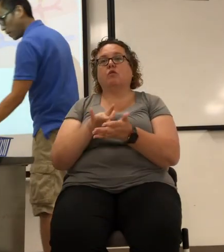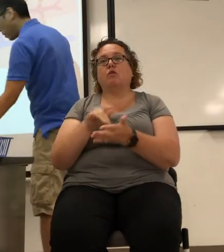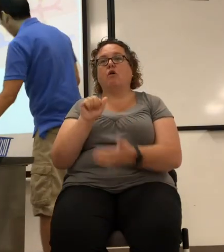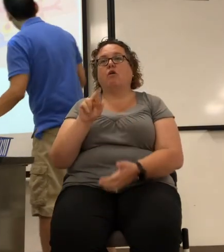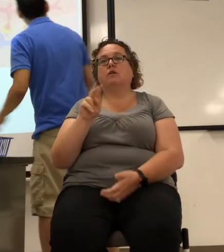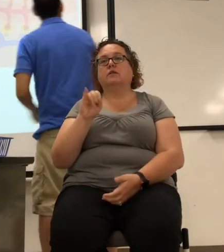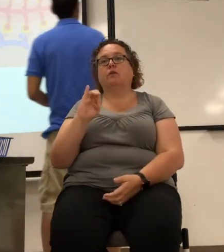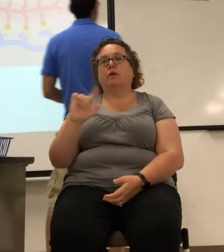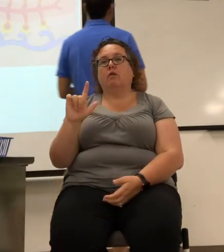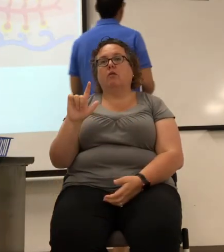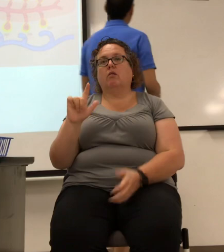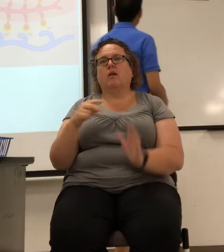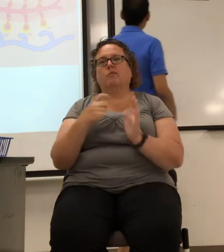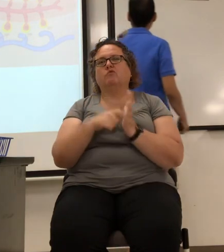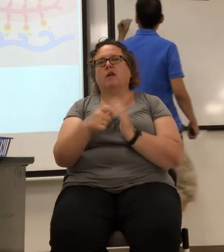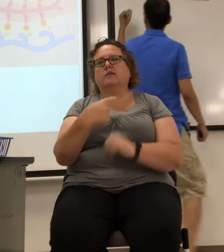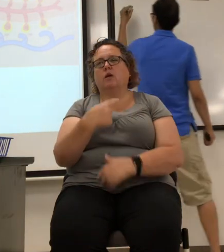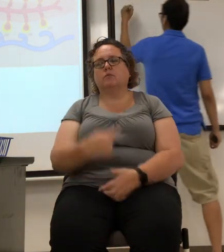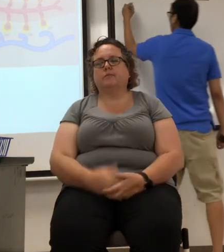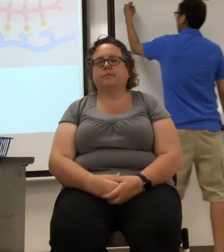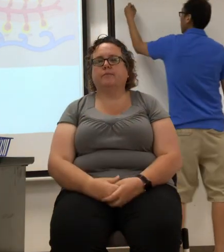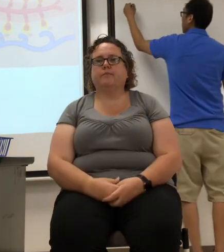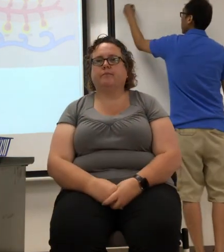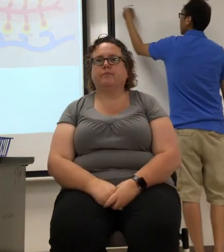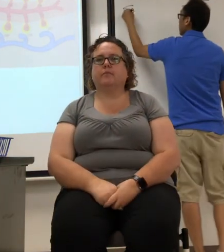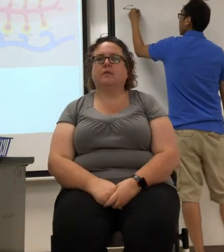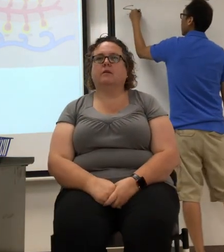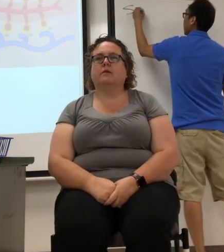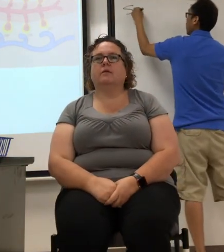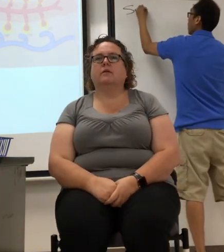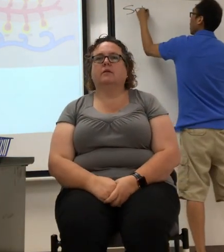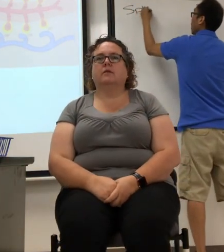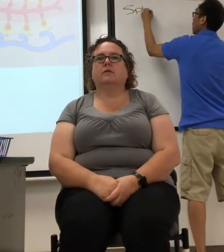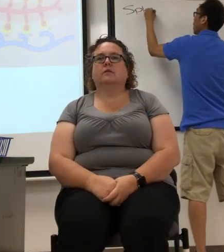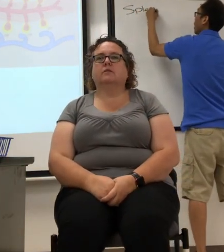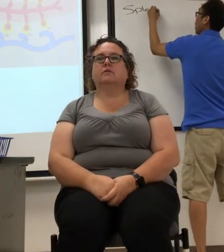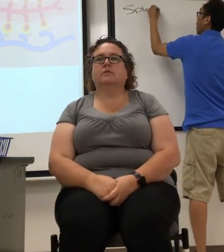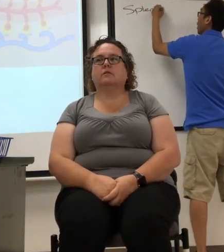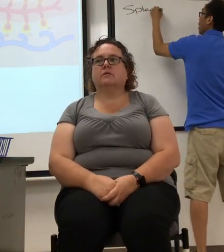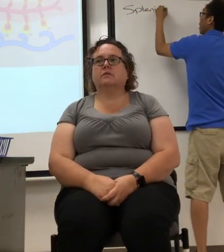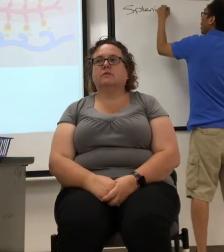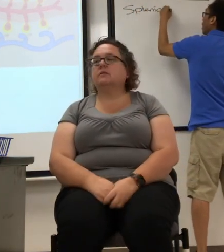Let me write that down. Here goes splenic artery.